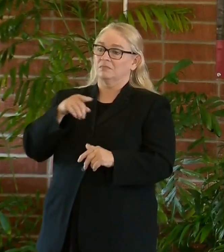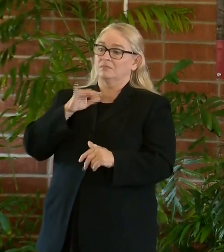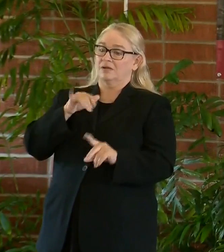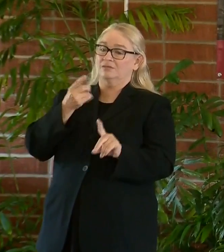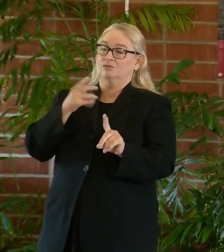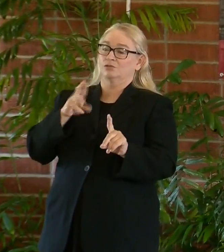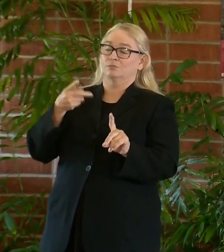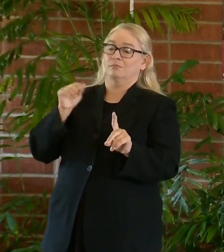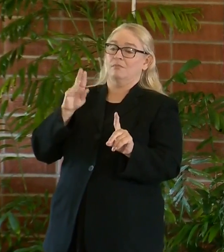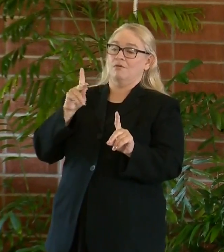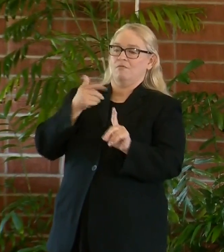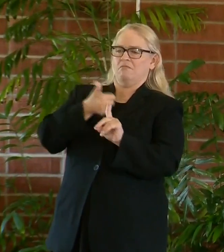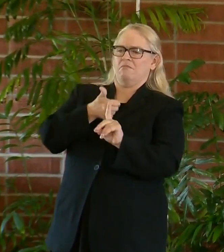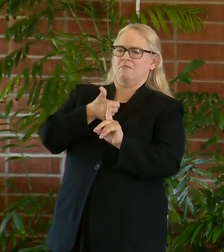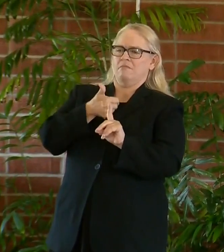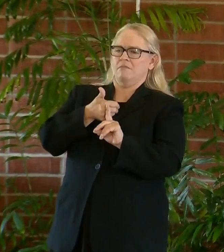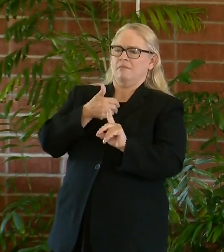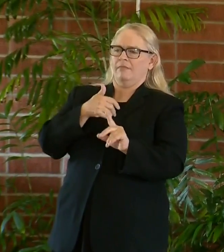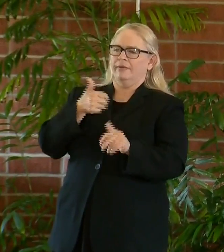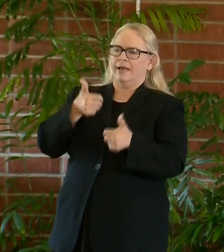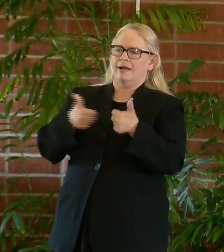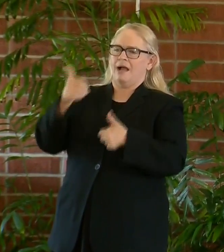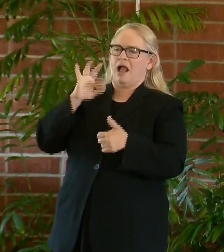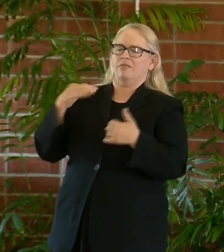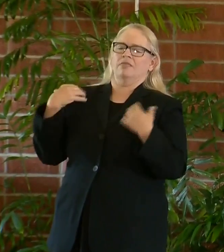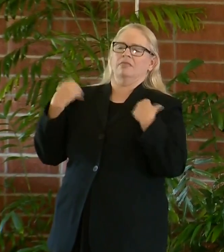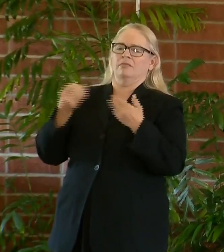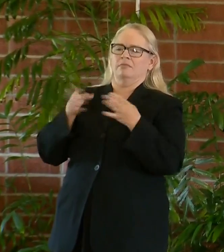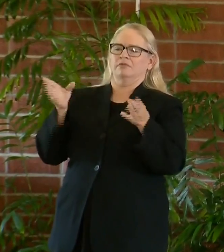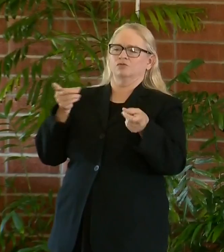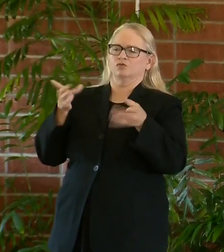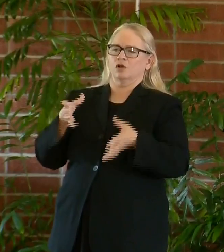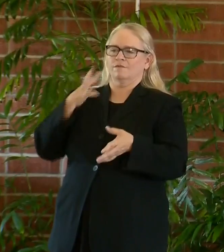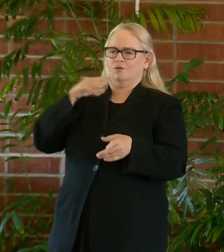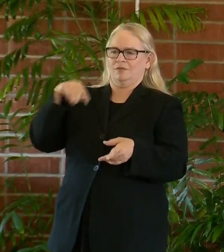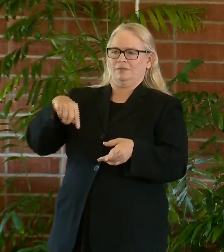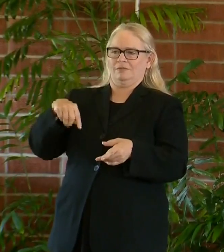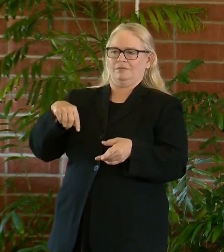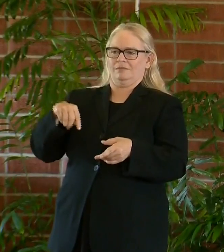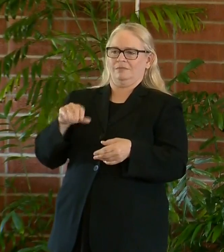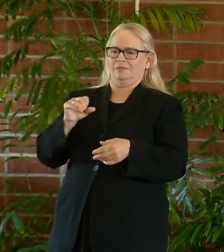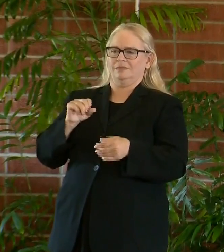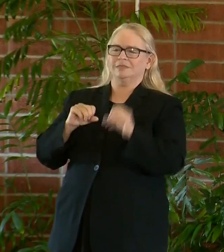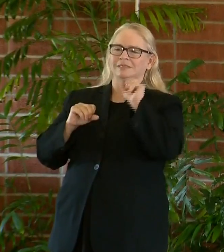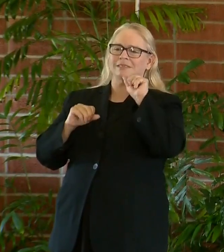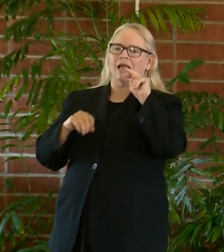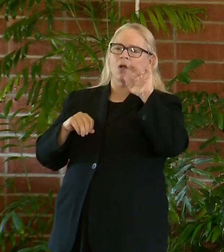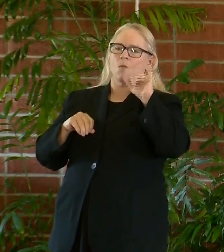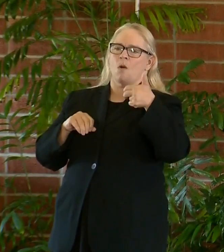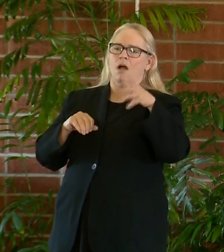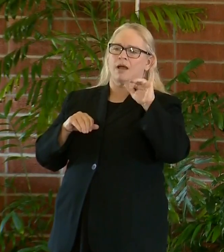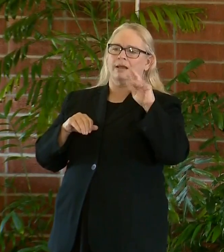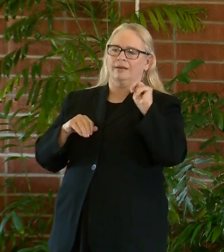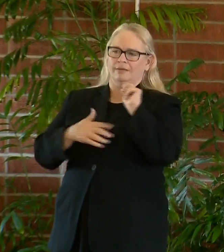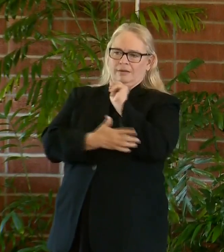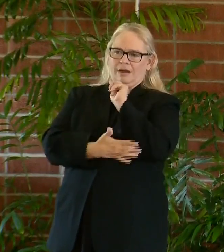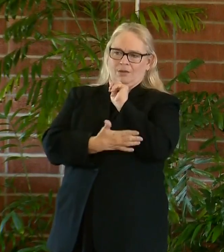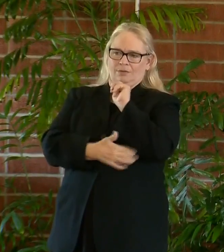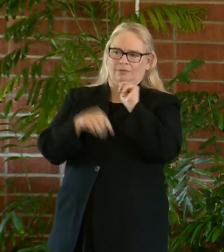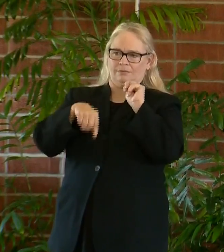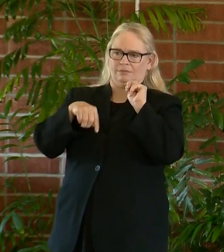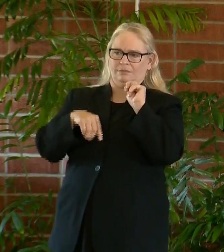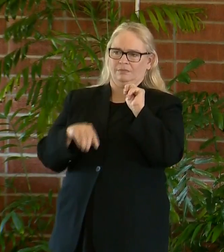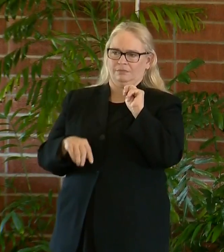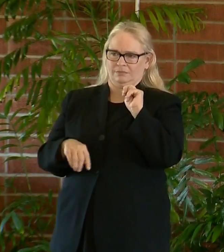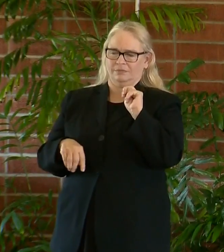San Joaquin County, who I know many of you are familiar with here locally, and just really working hand in hand across a